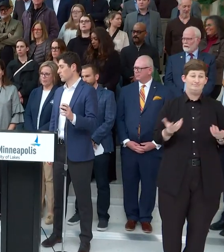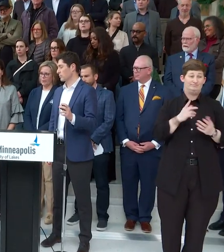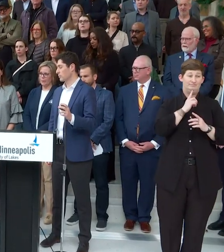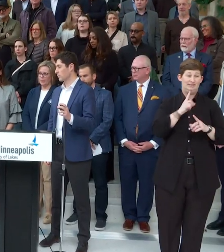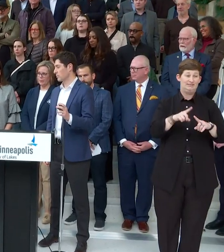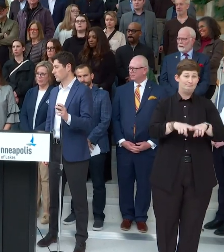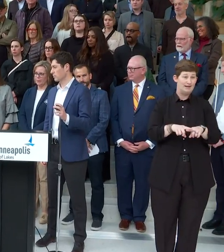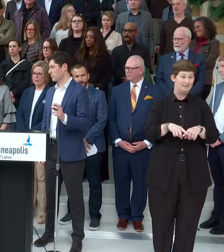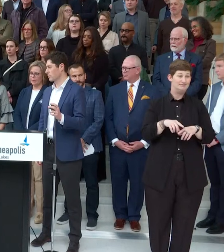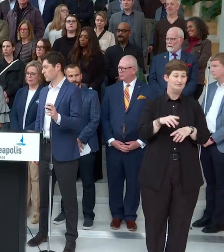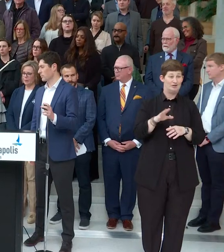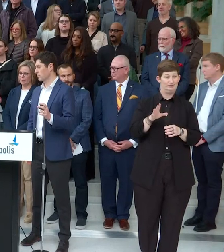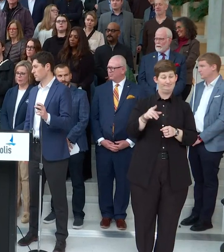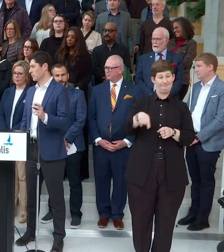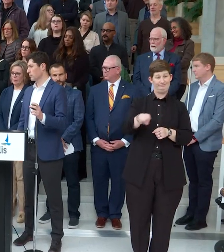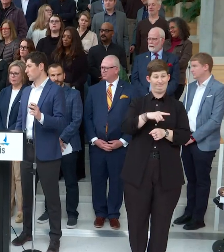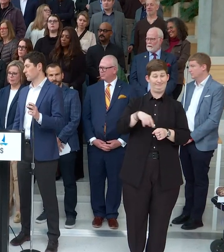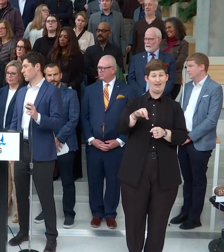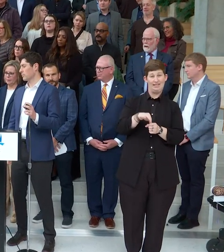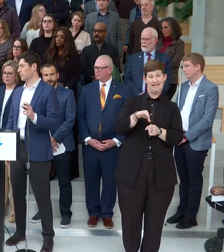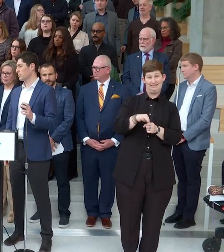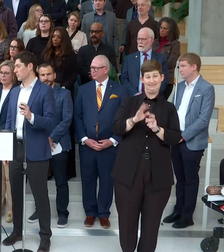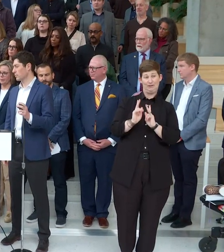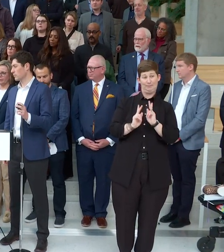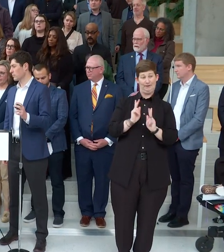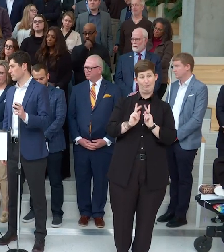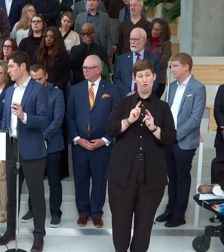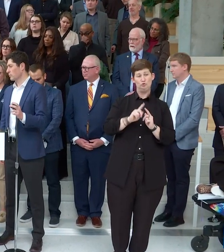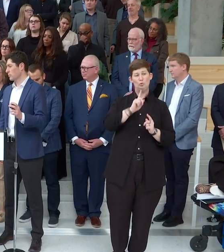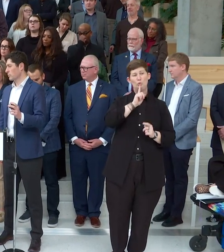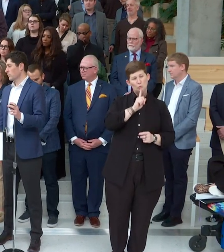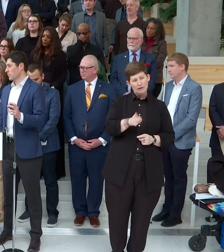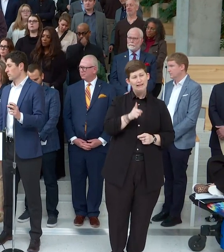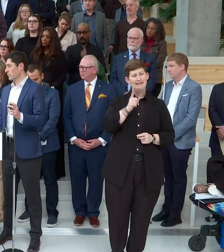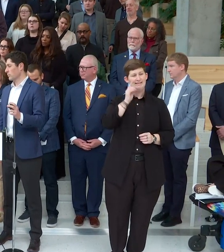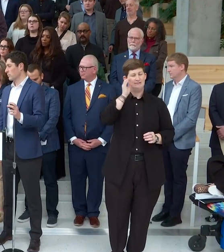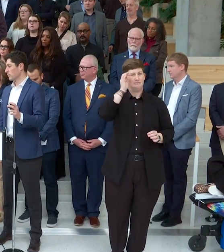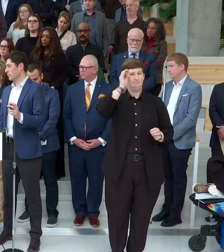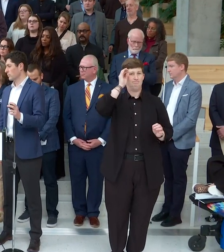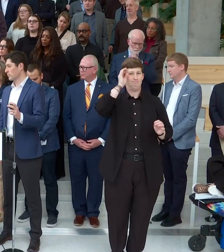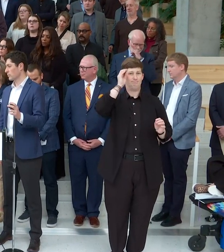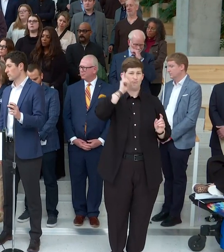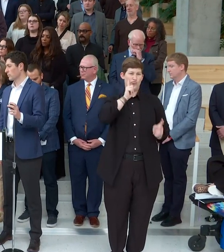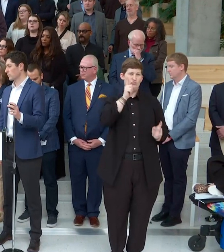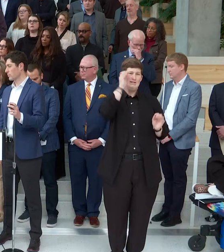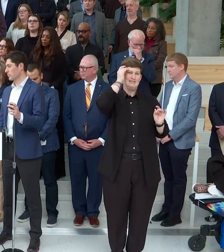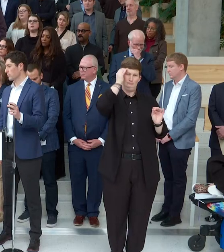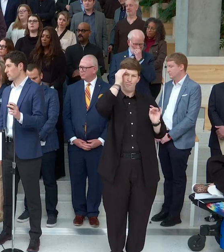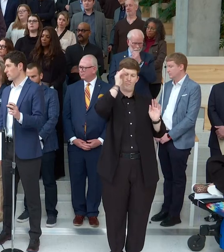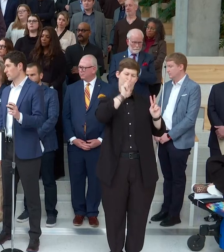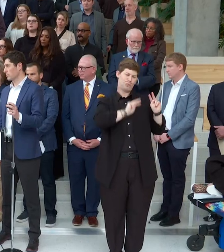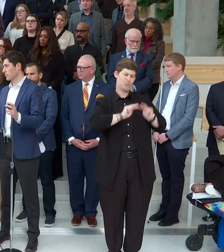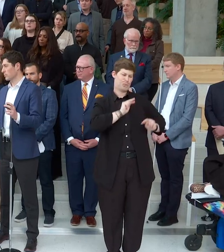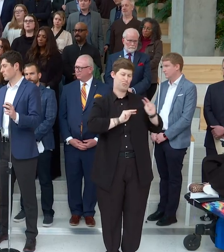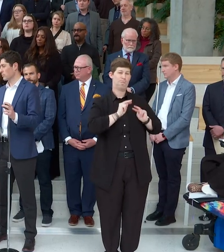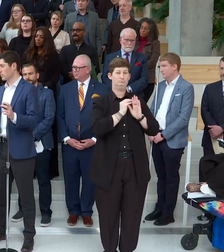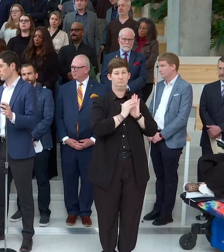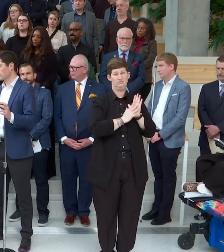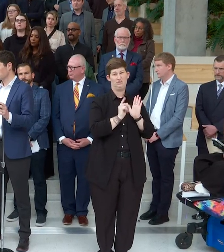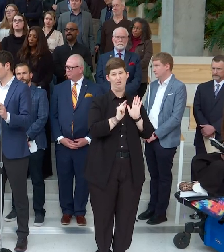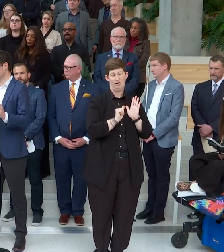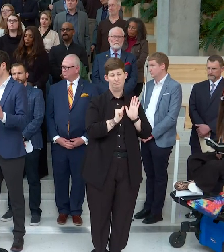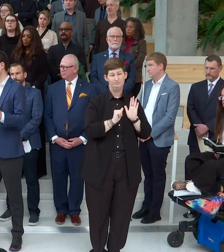elected folks to really be mindful of the data. And if we made